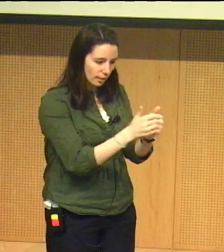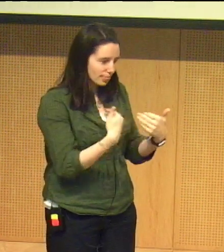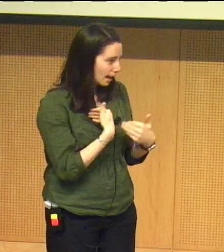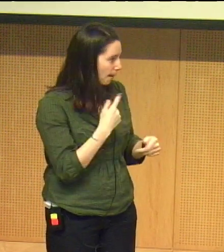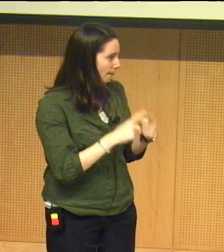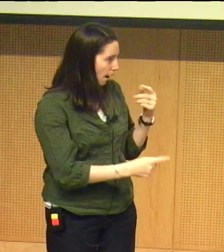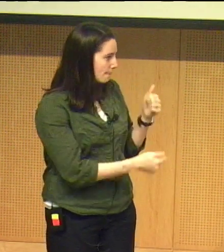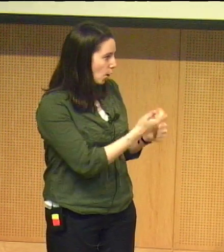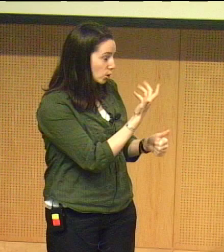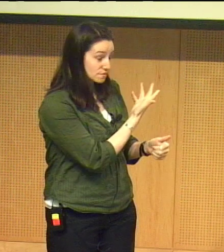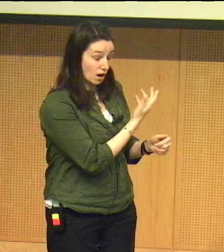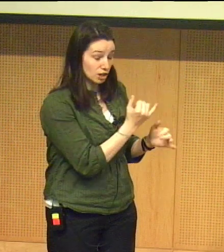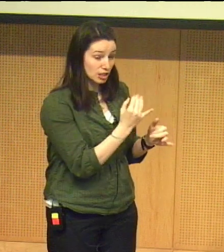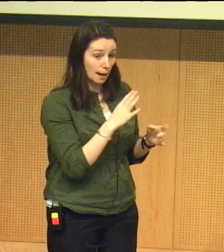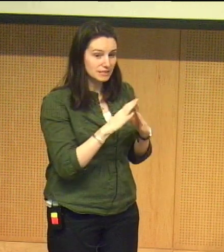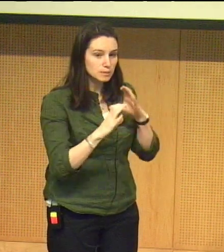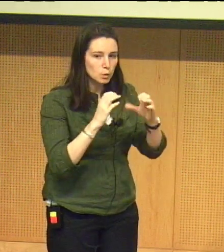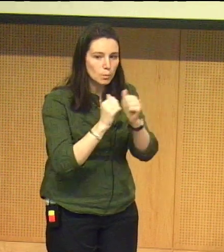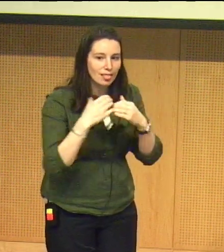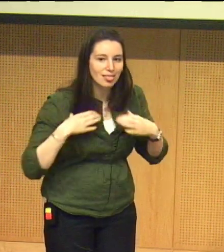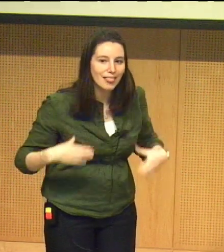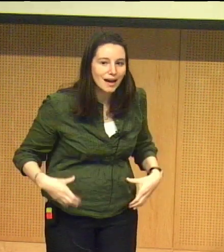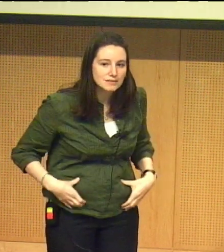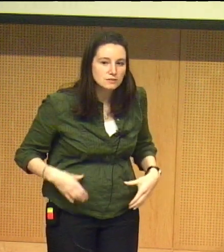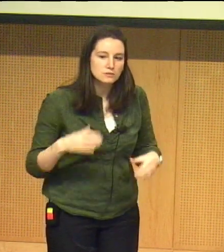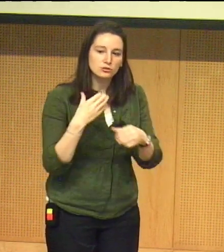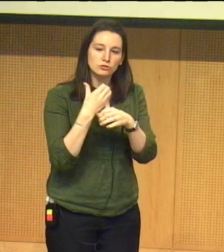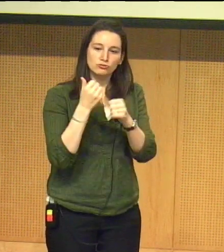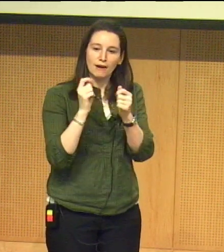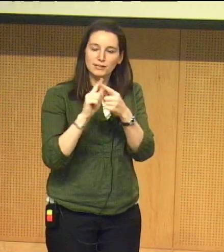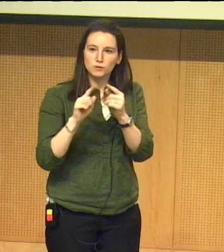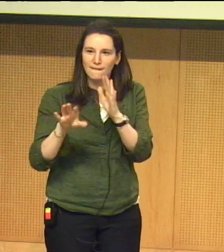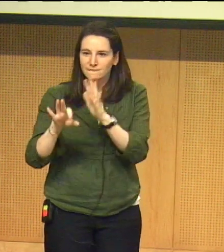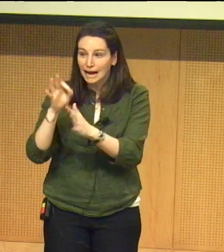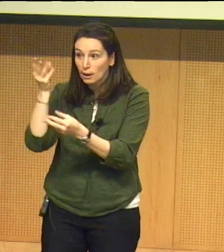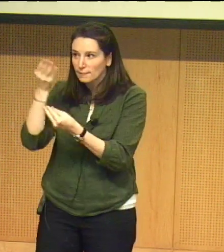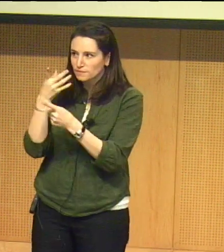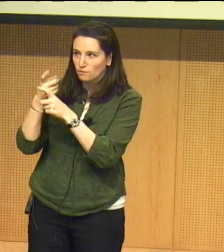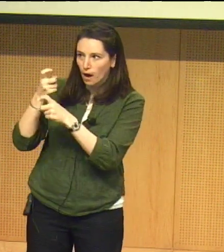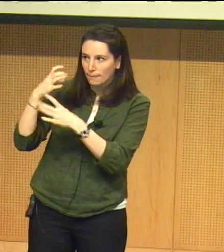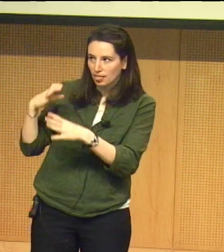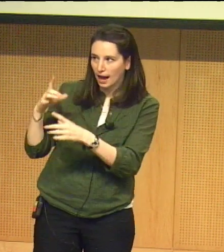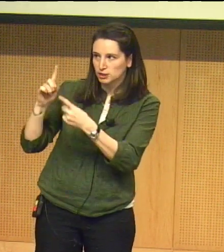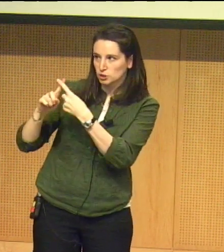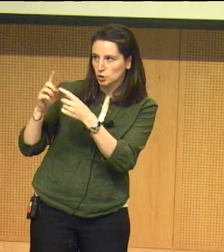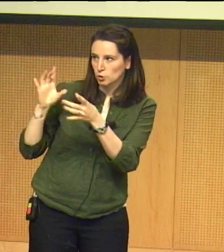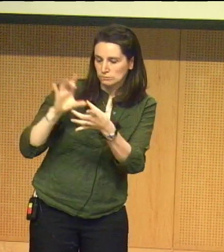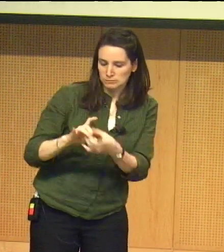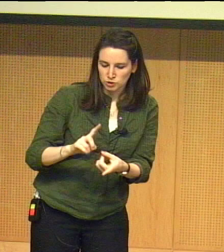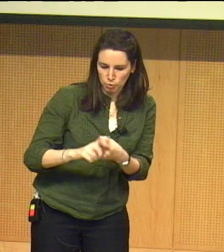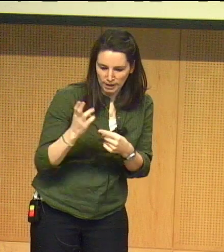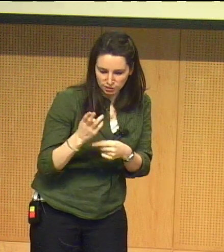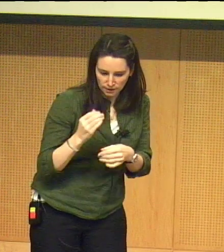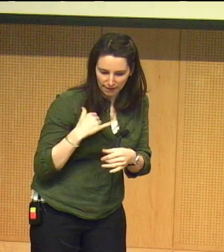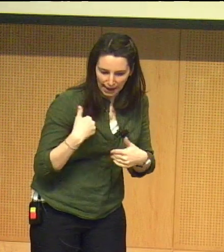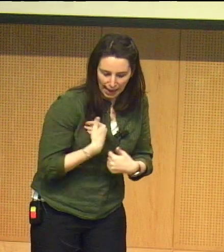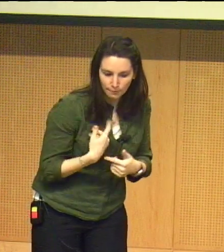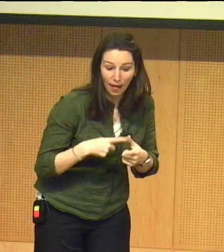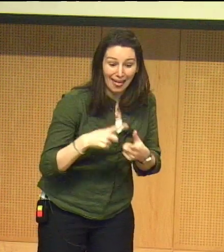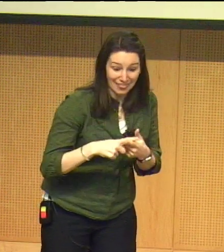is I deal with animals for the most part, right? But I'm communicating with clients who are people, and they need to get information from the human owners, so